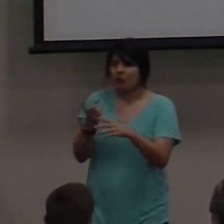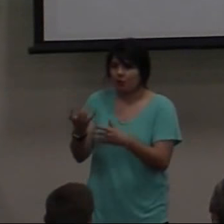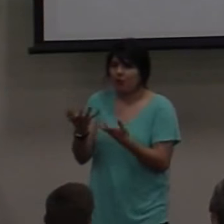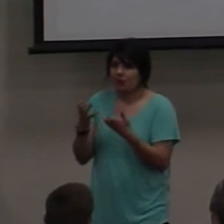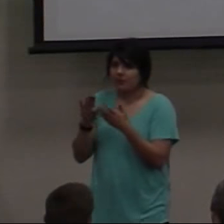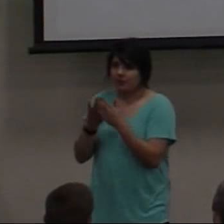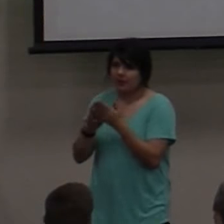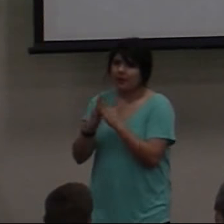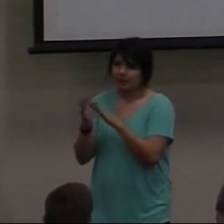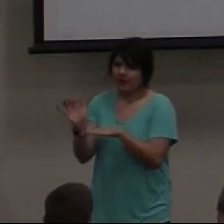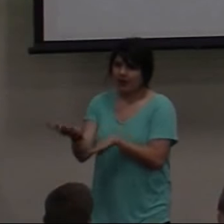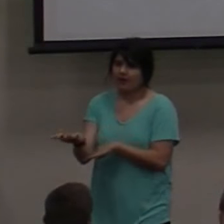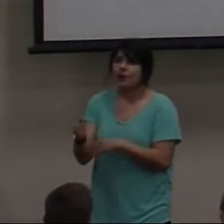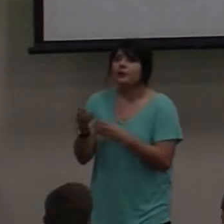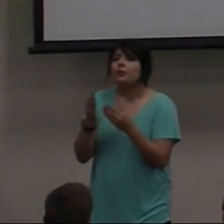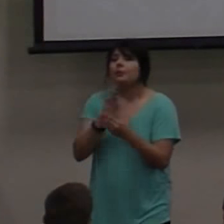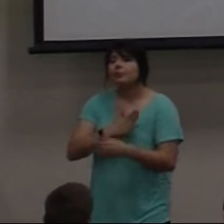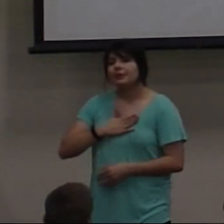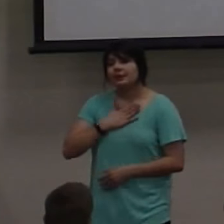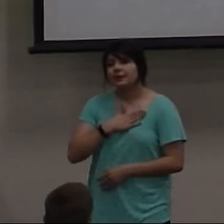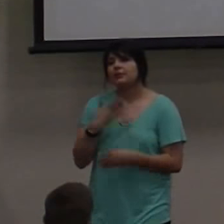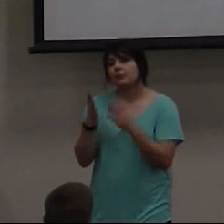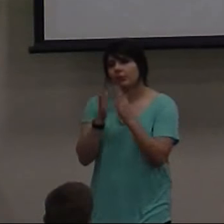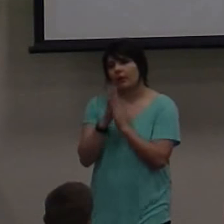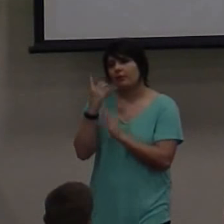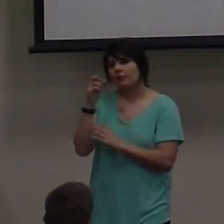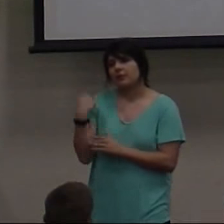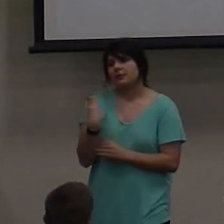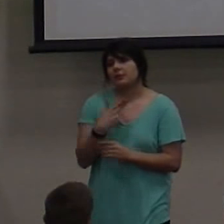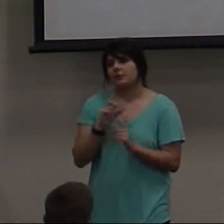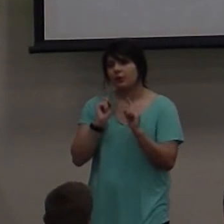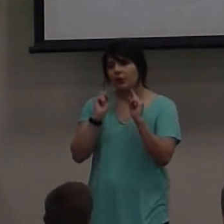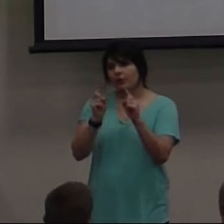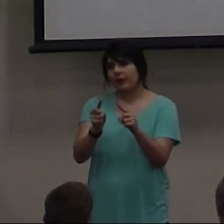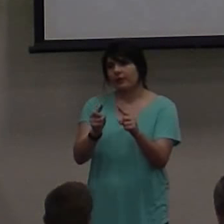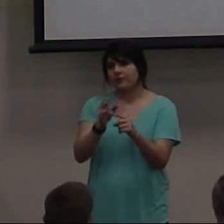Please pray for us as we return to the mission field.